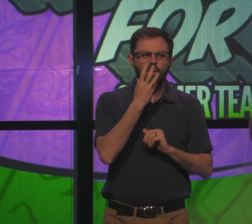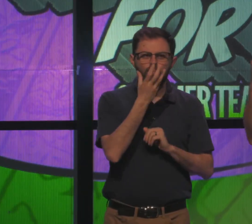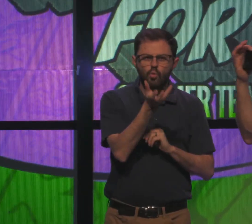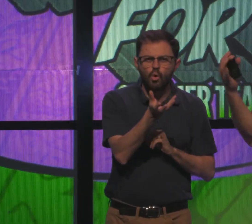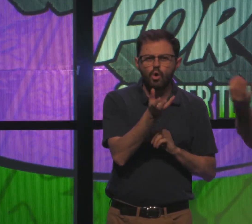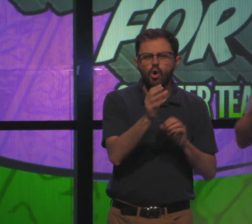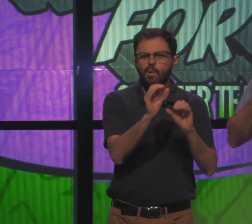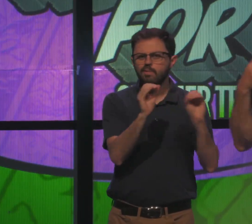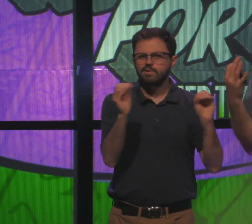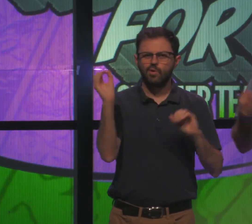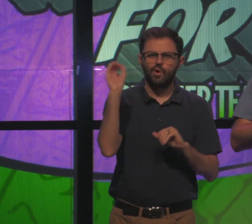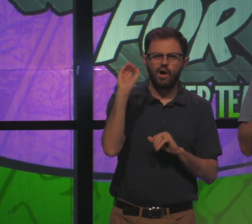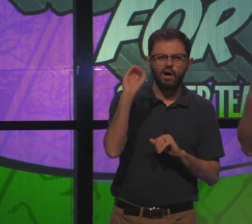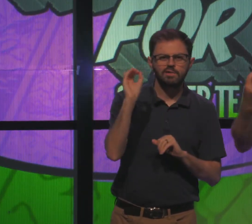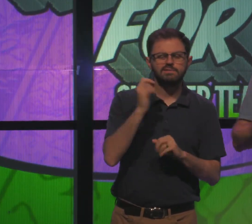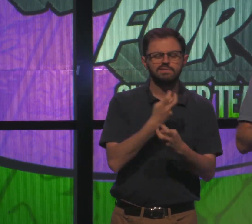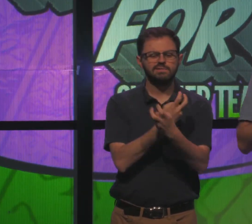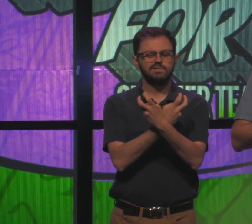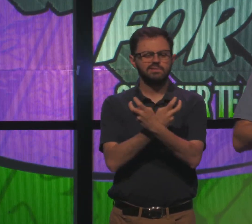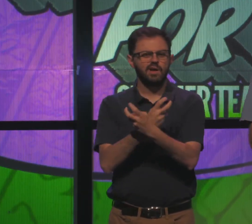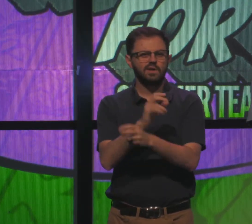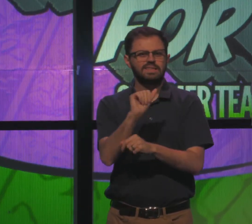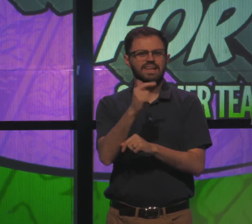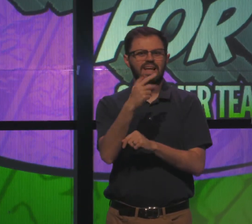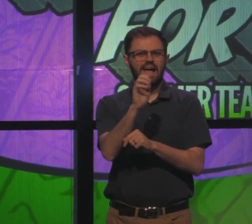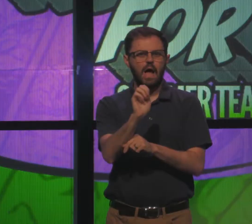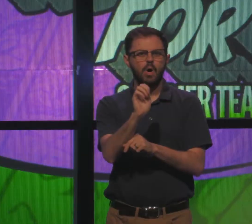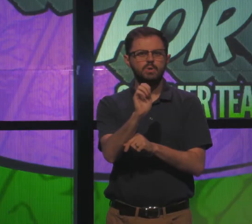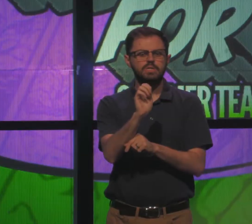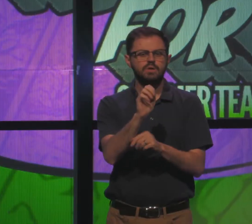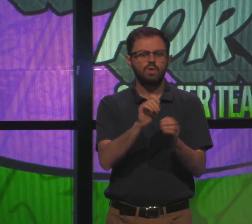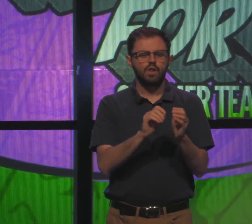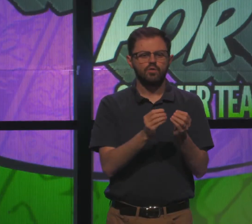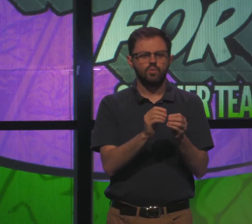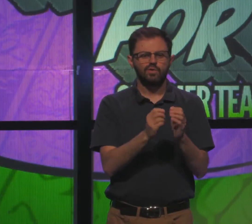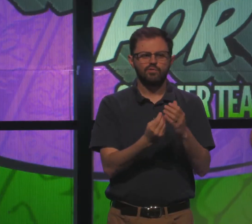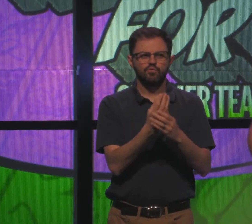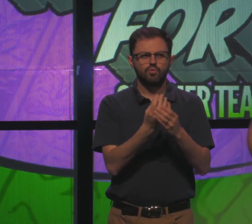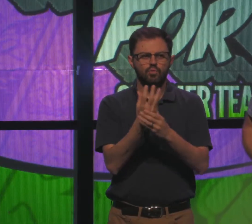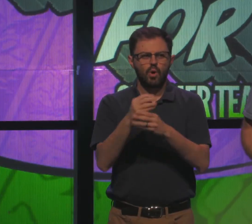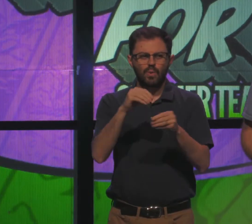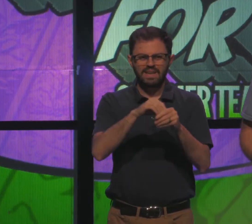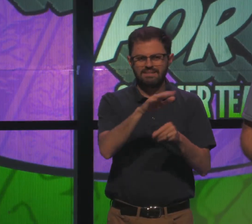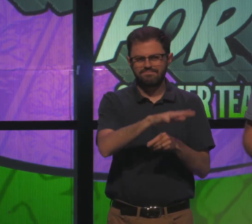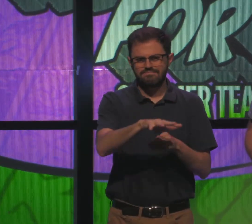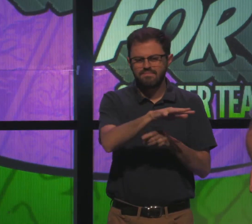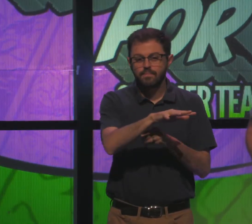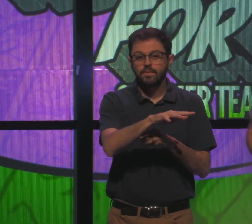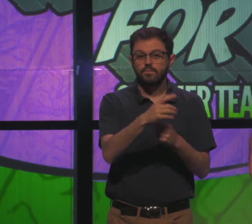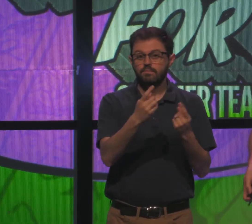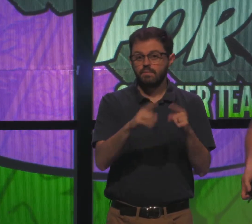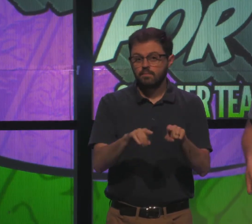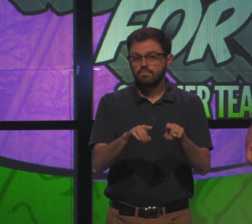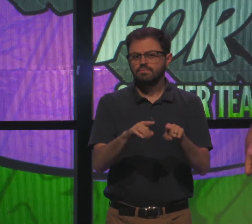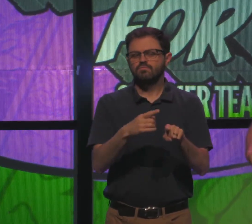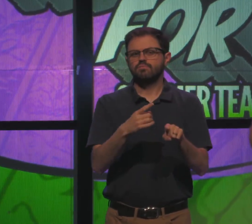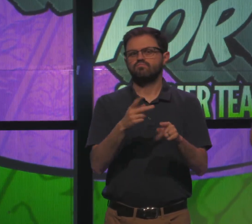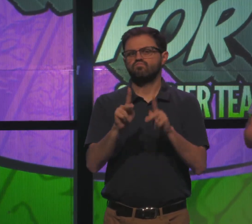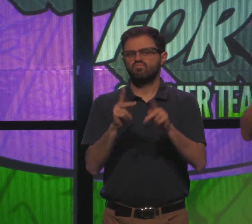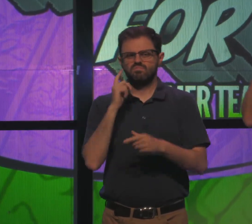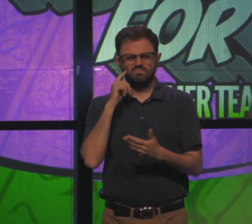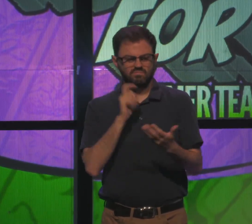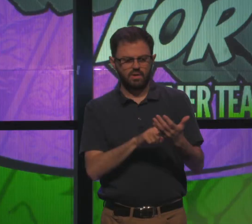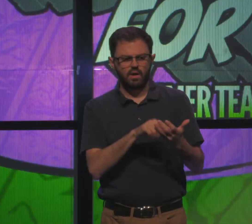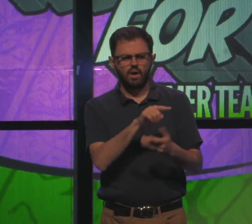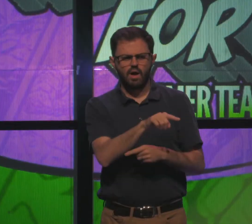and you had all this toxic algae that was blooming in this environment. So what did they do? Well, they noticed, wow,